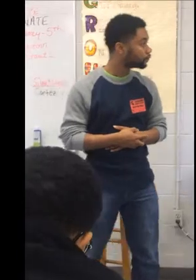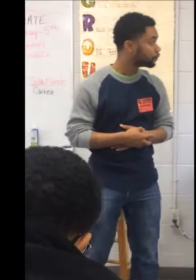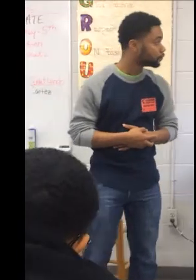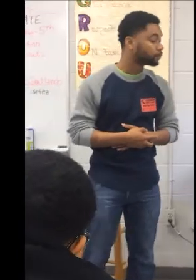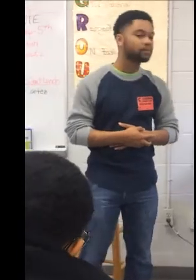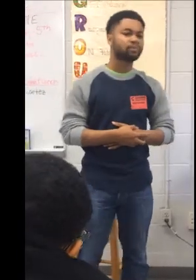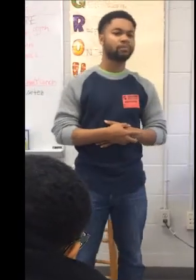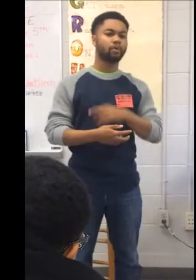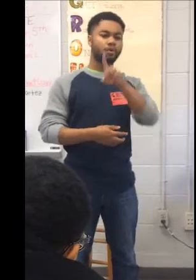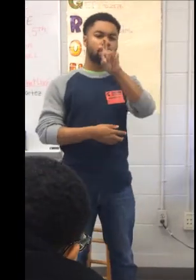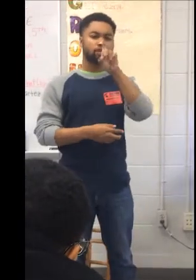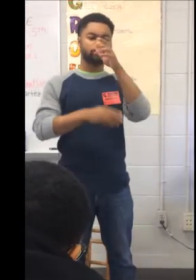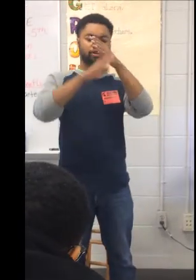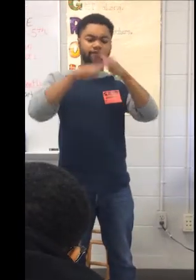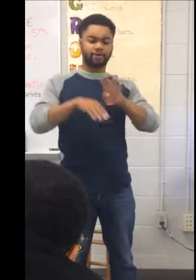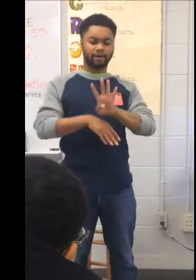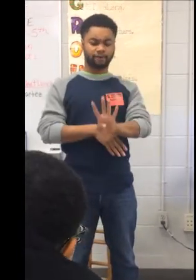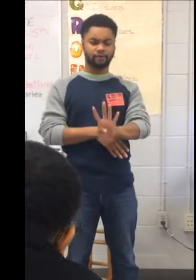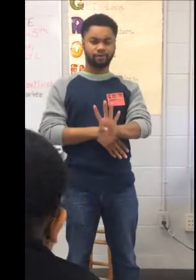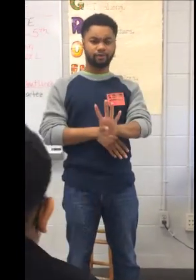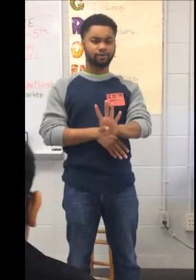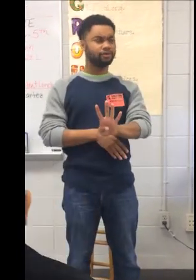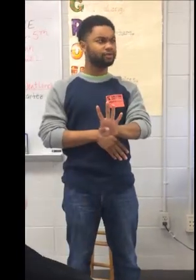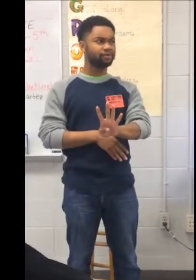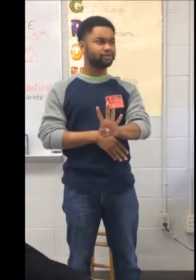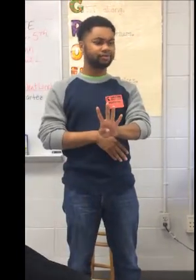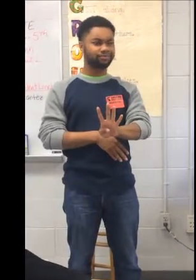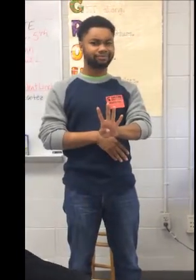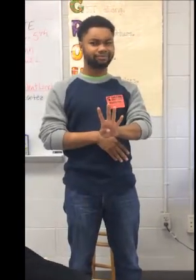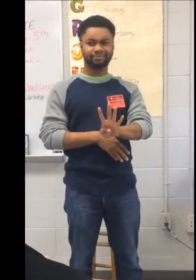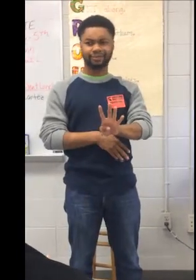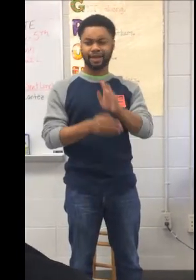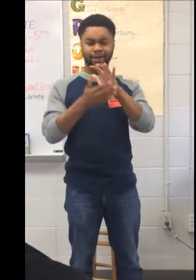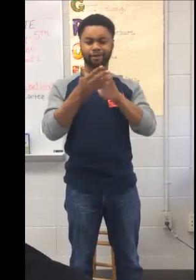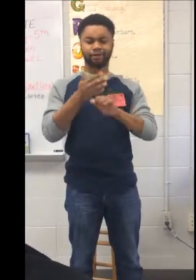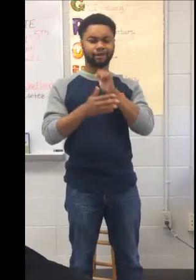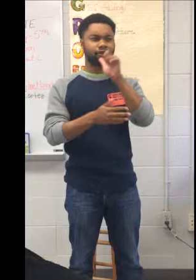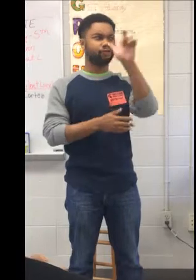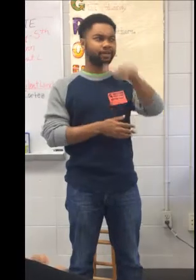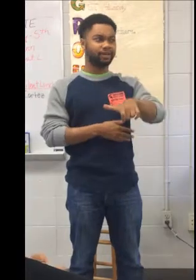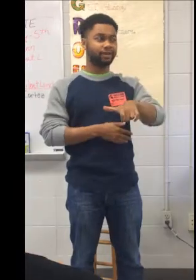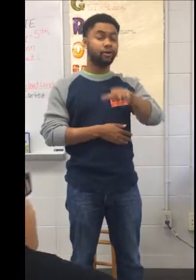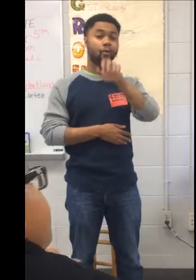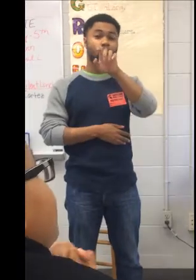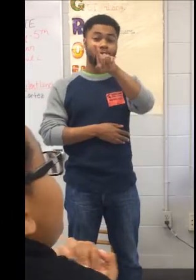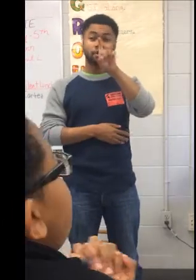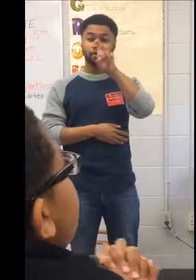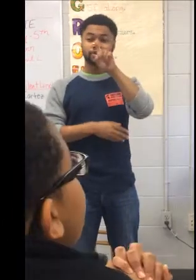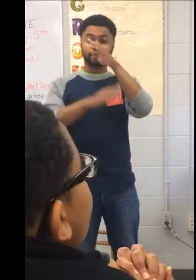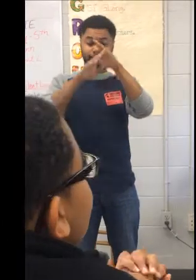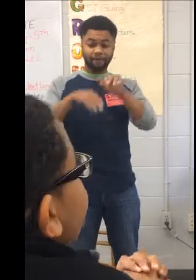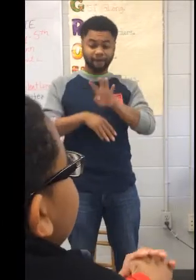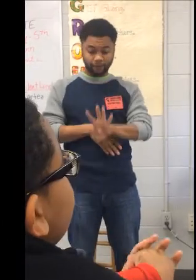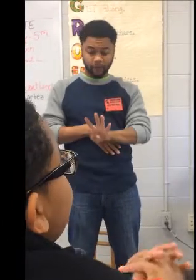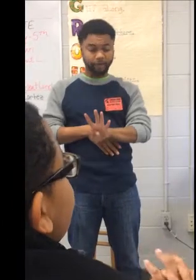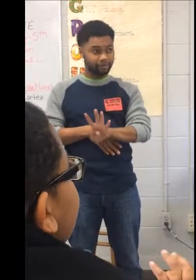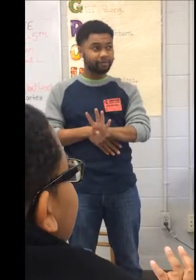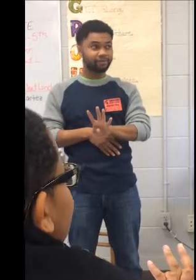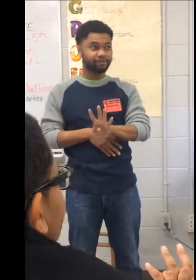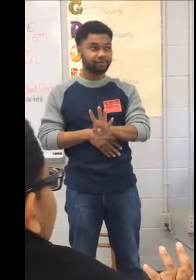100 divided by 4. You guys should not have needed a calculator for 100 divided by 4. What is 100 divided by 4?